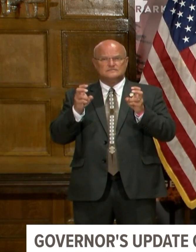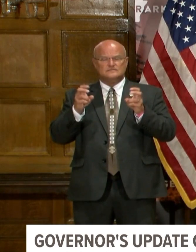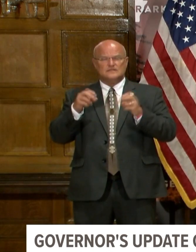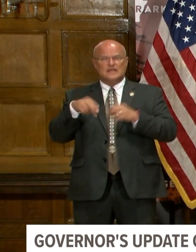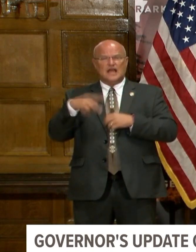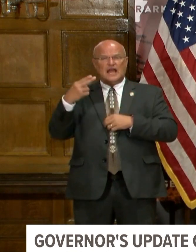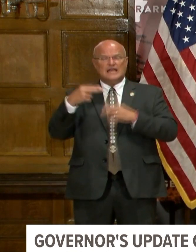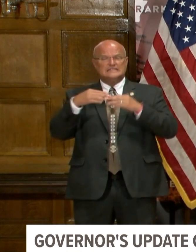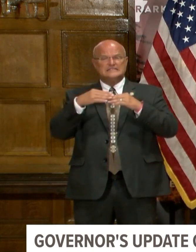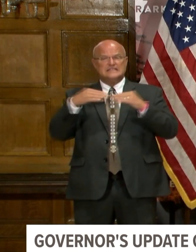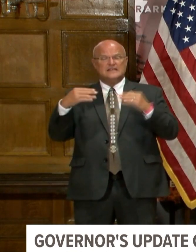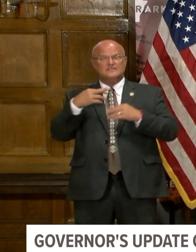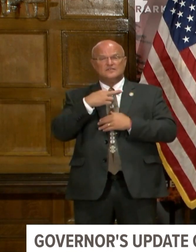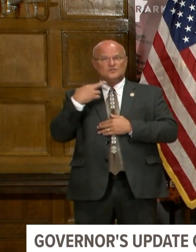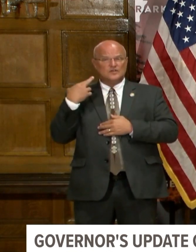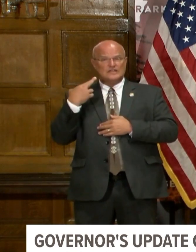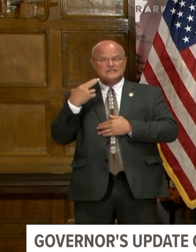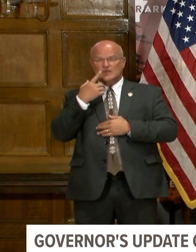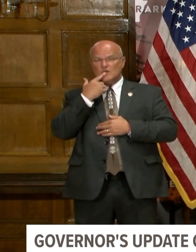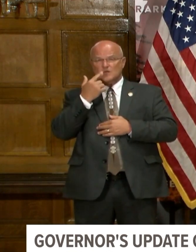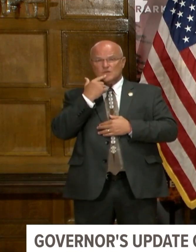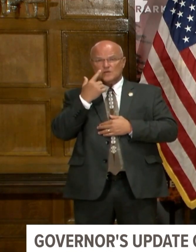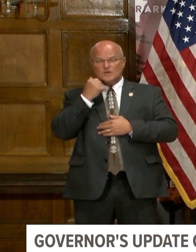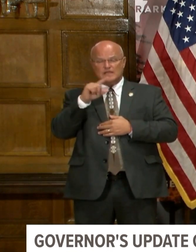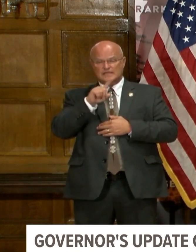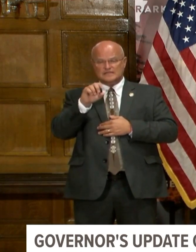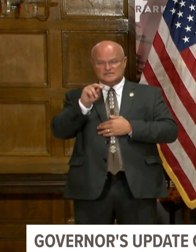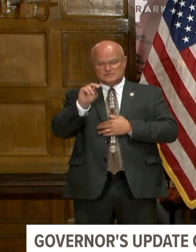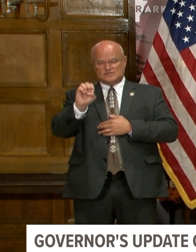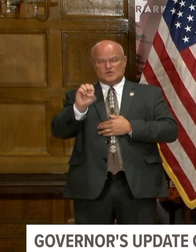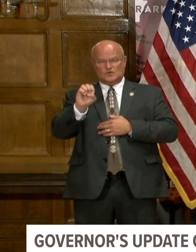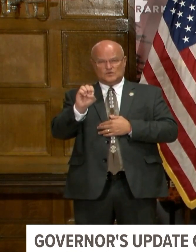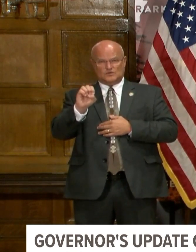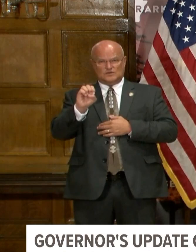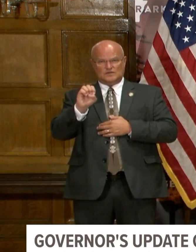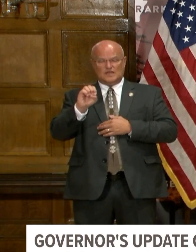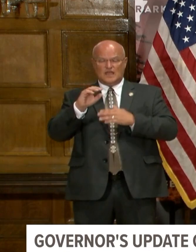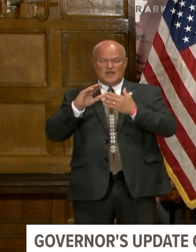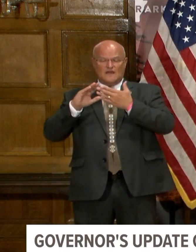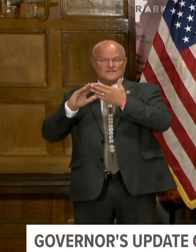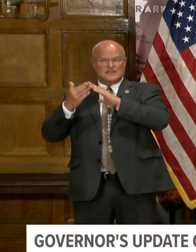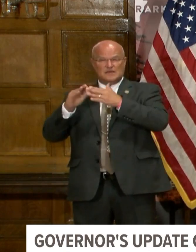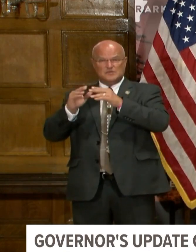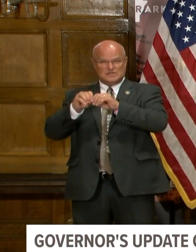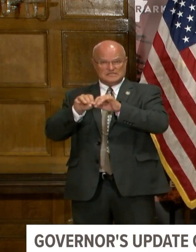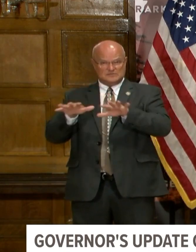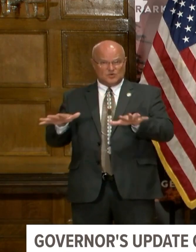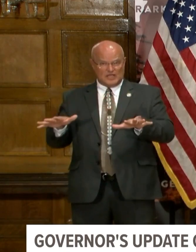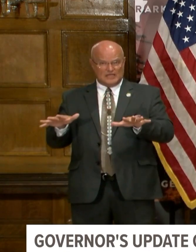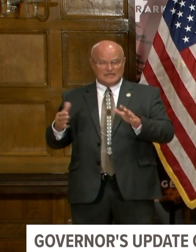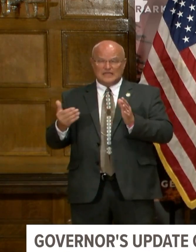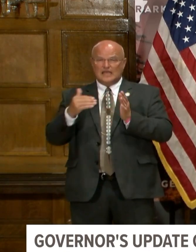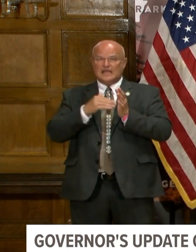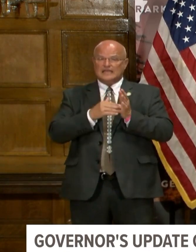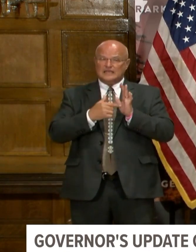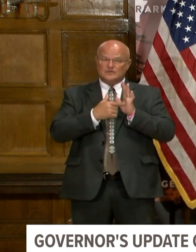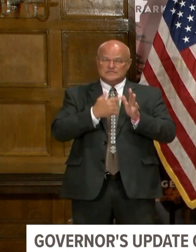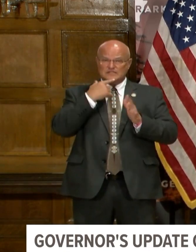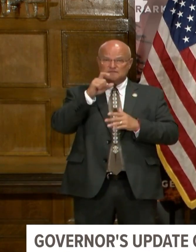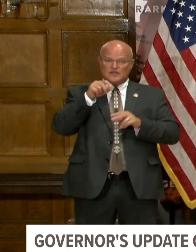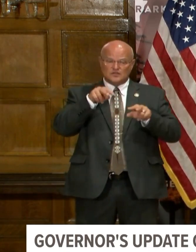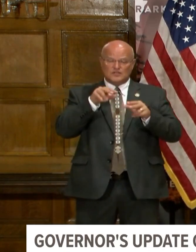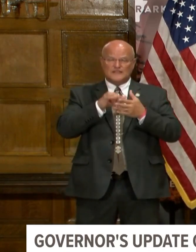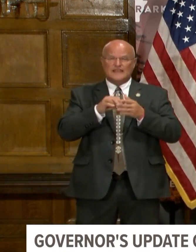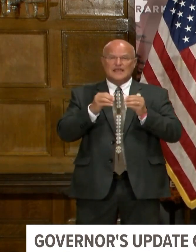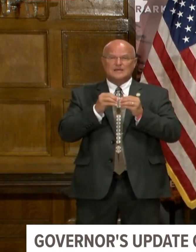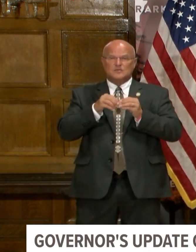the highest level of risk, which is the red zone, of community spread. And again, we pointed out you've got to